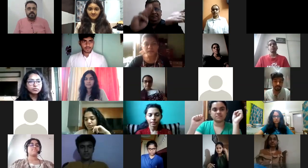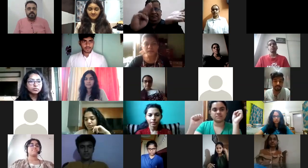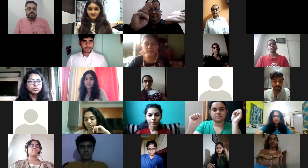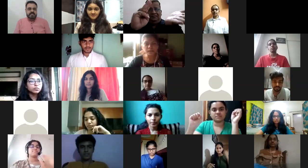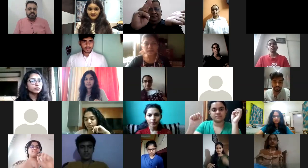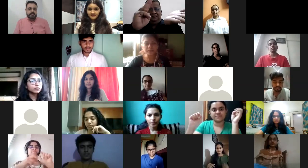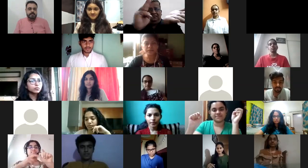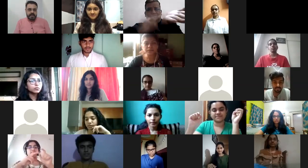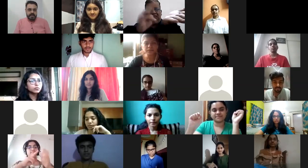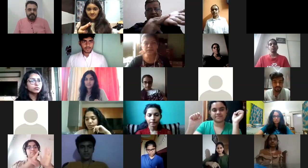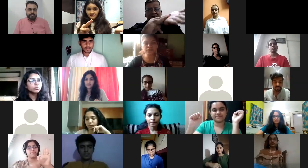This is Monday.